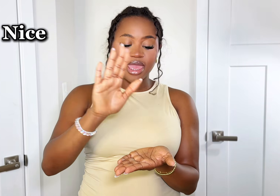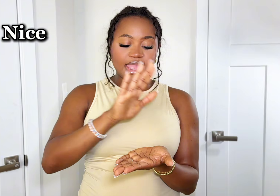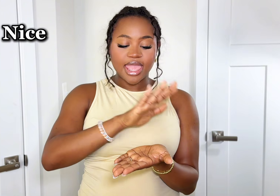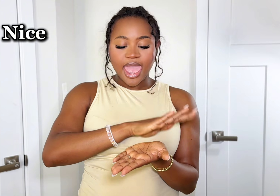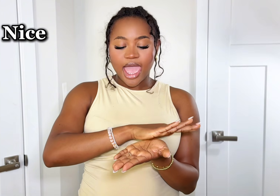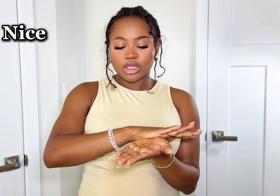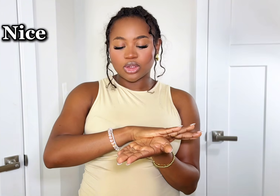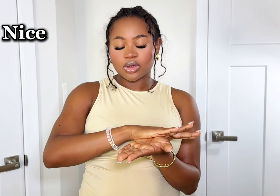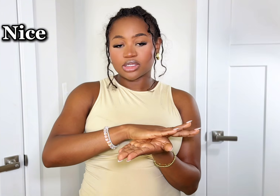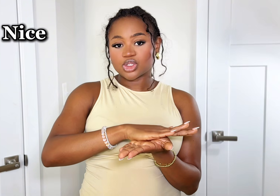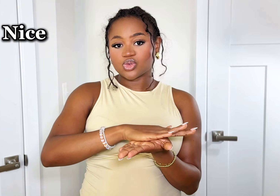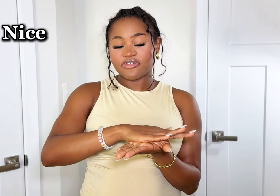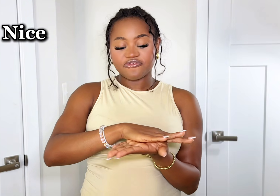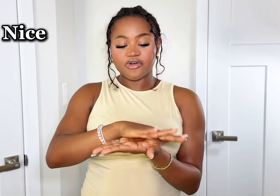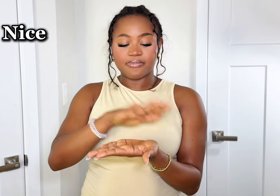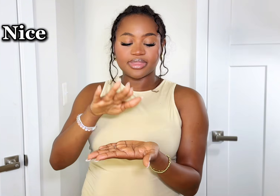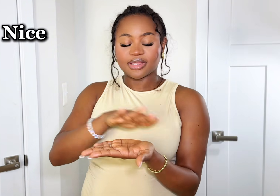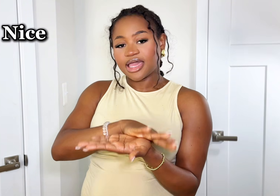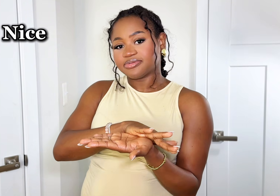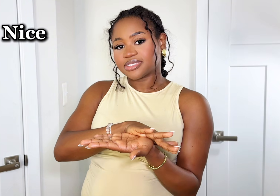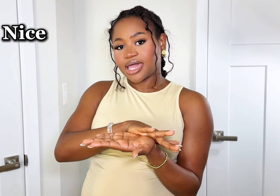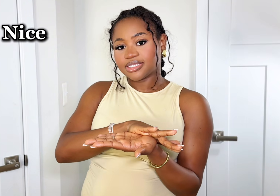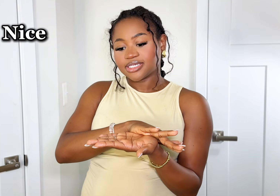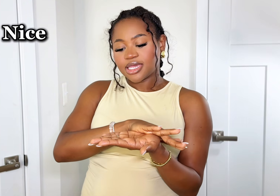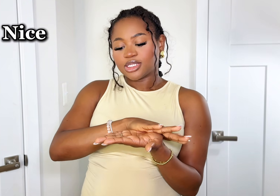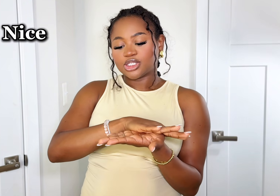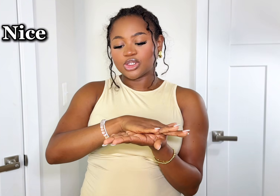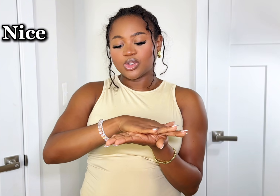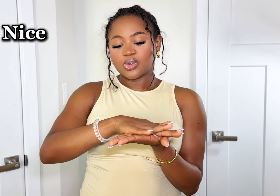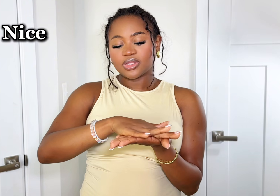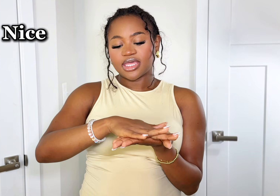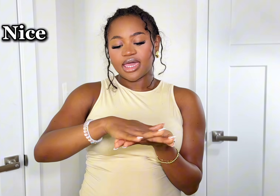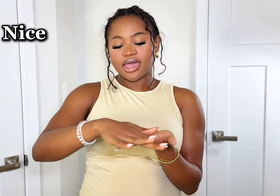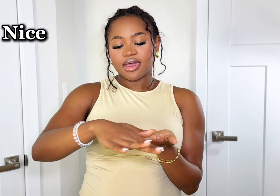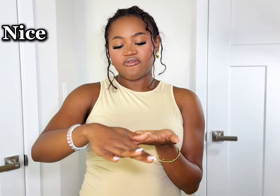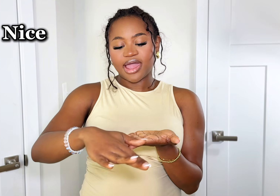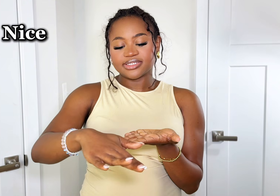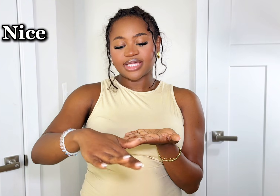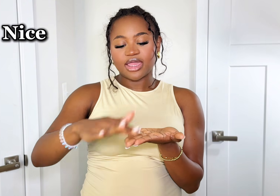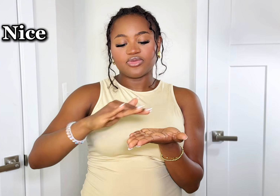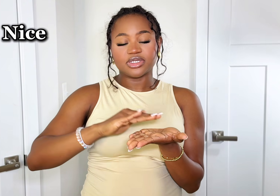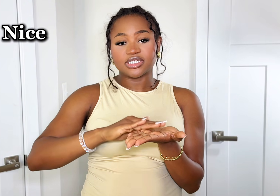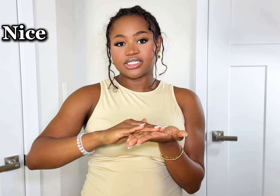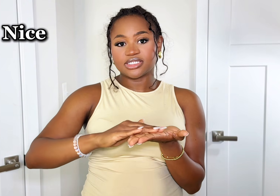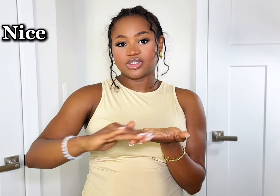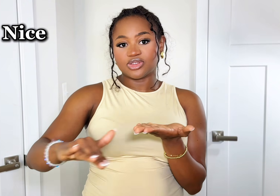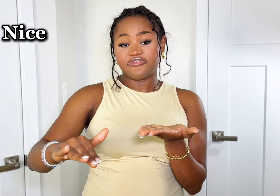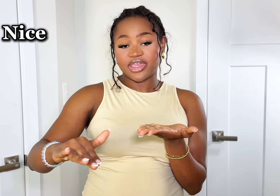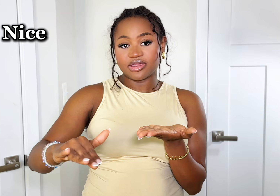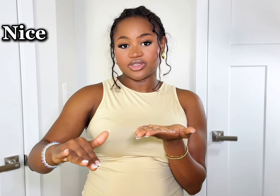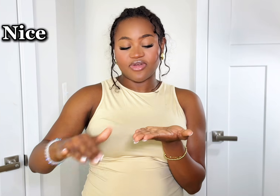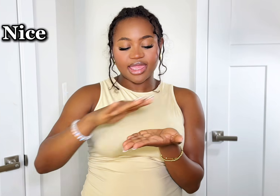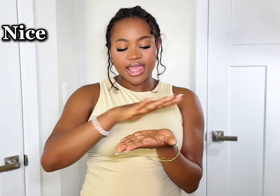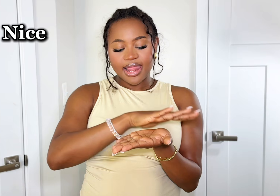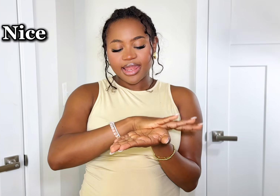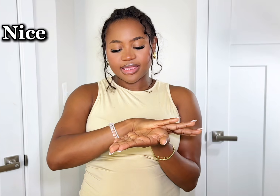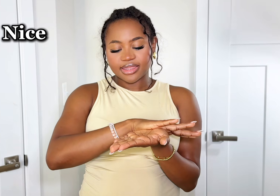hand and you do a swift from the left side to the right side, which is to the fingers, right? Like